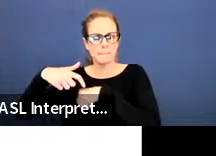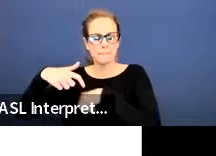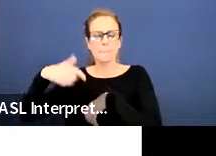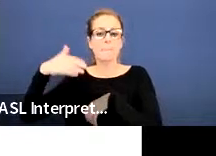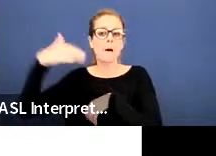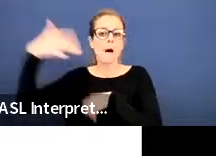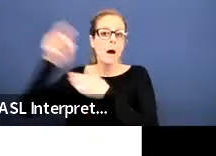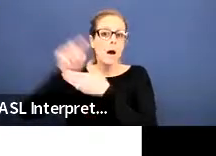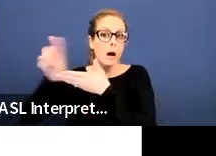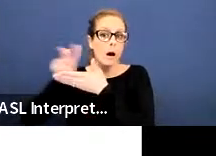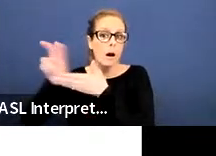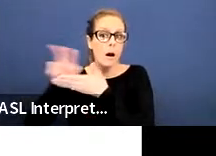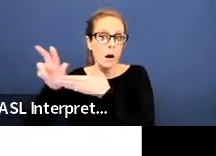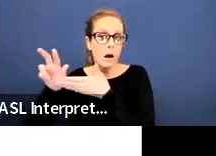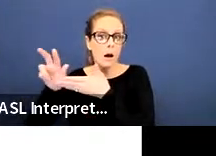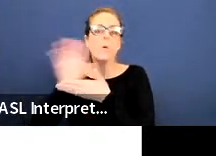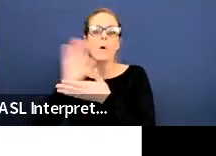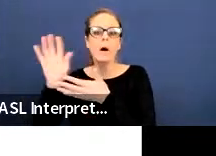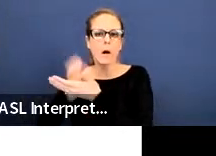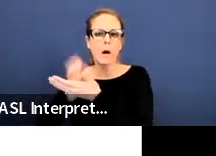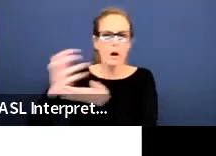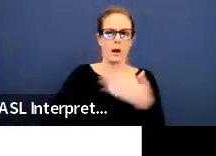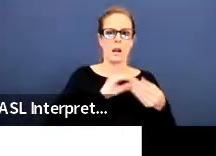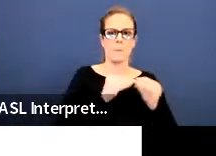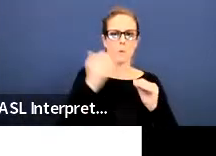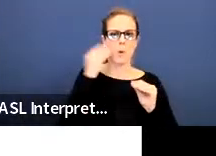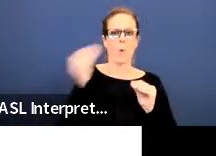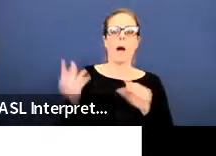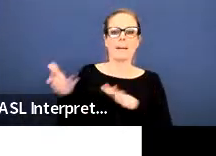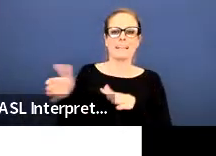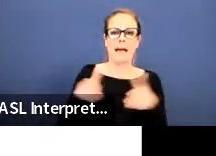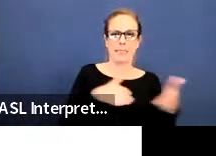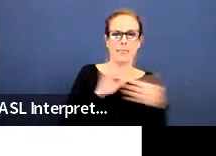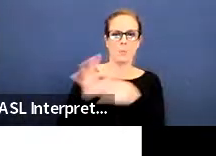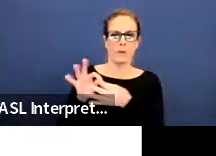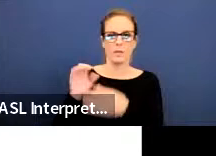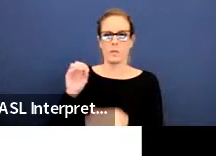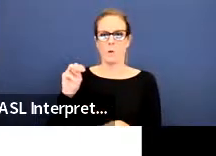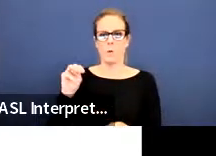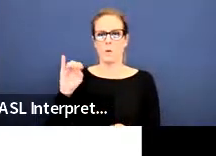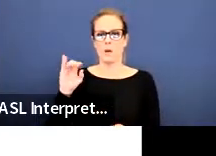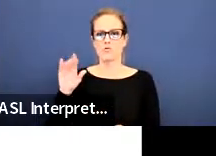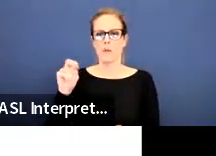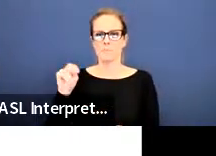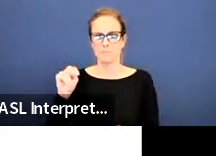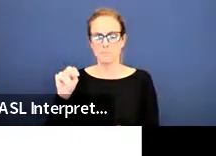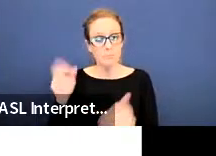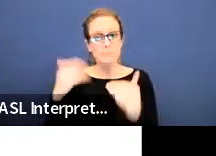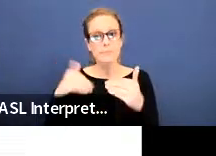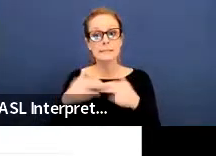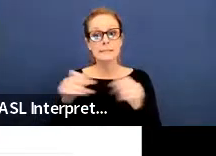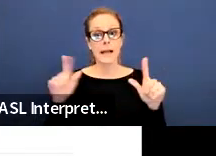really what the cost was of this wave in terms of deaths. Next slide, please.